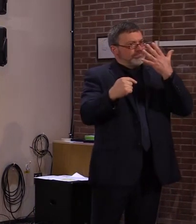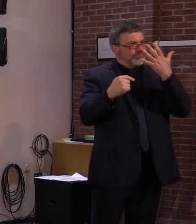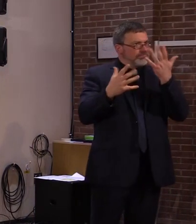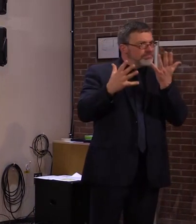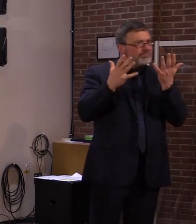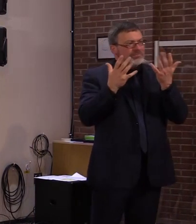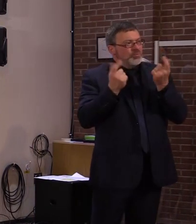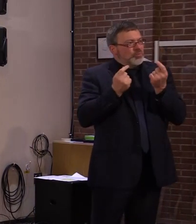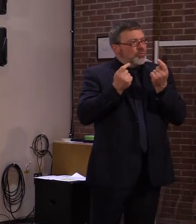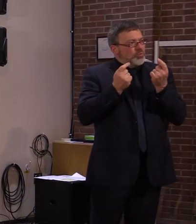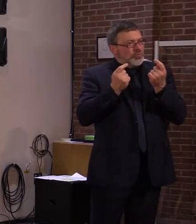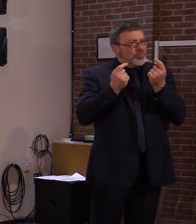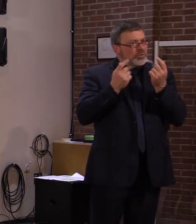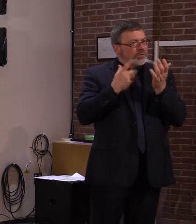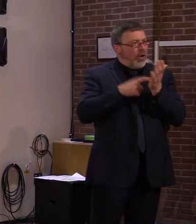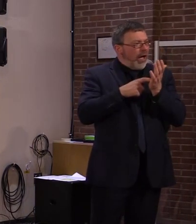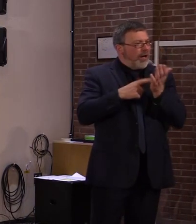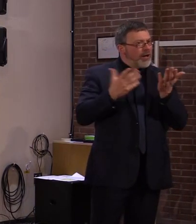different